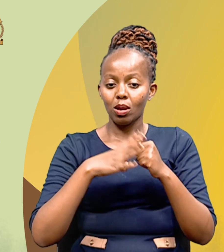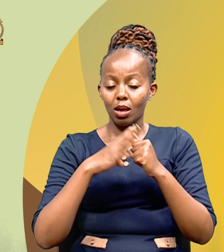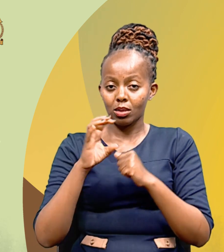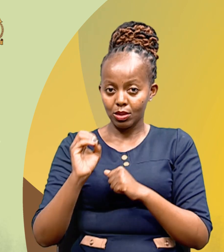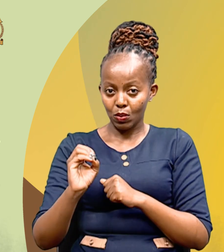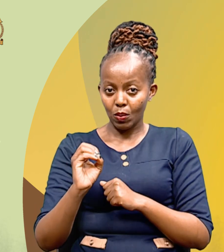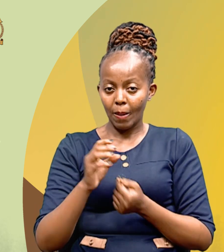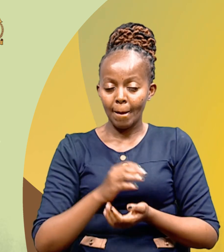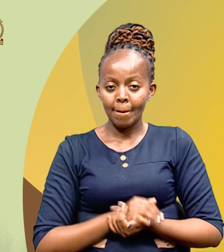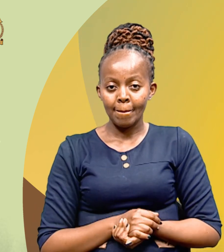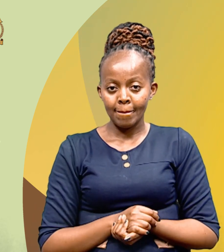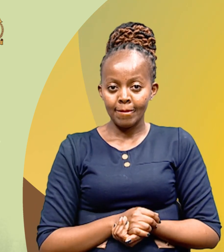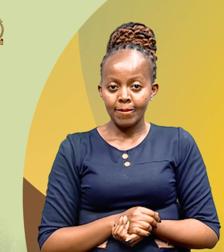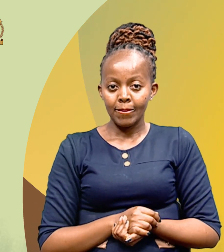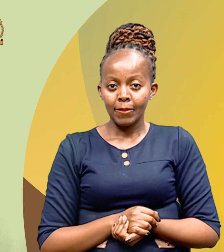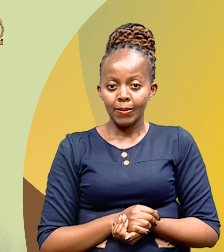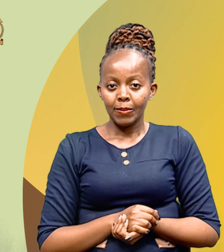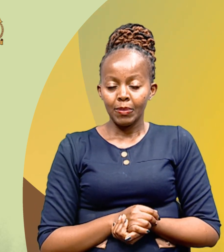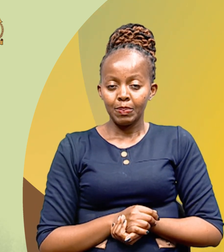290.